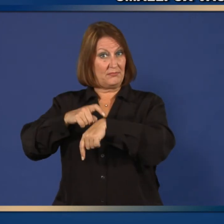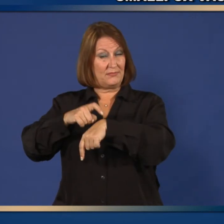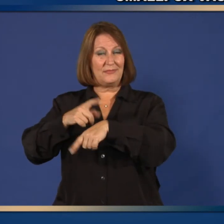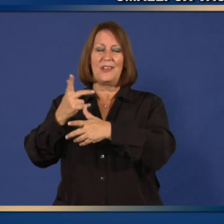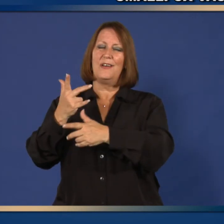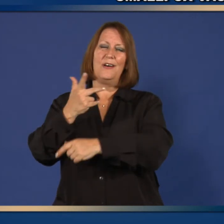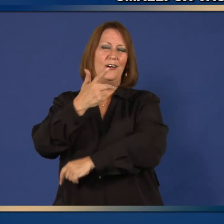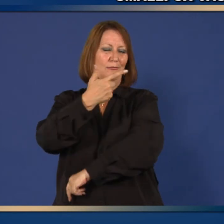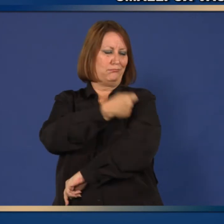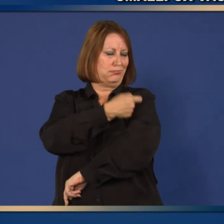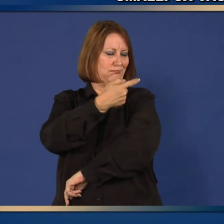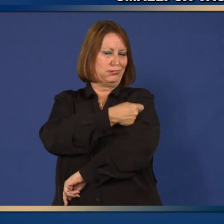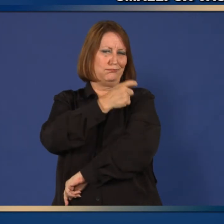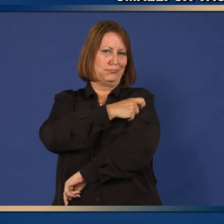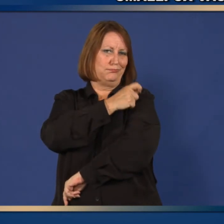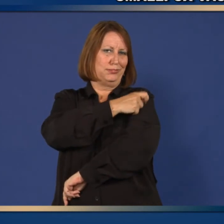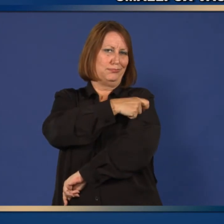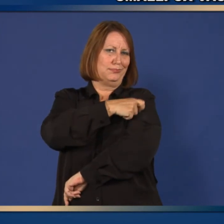U.S.